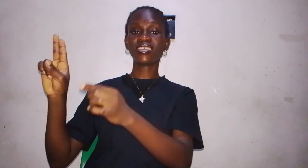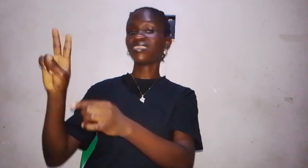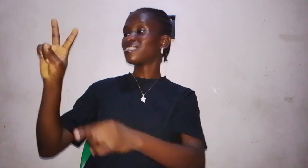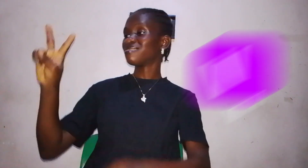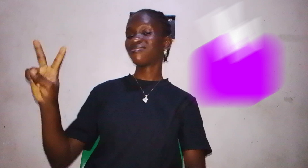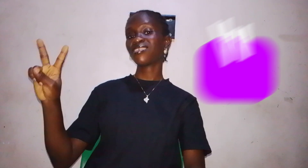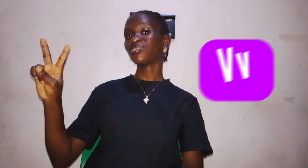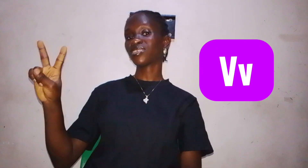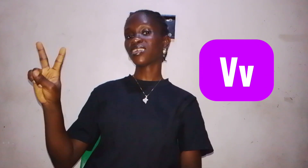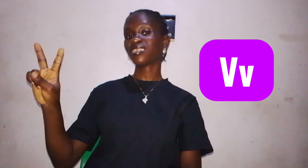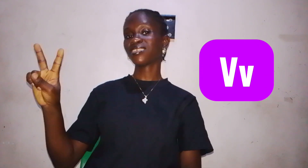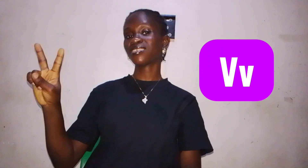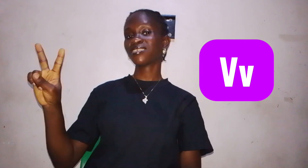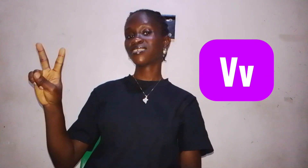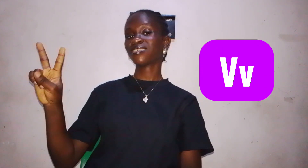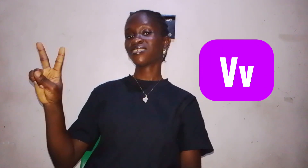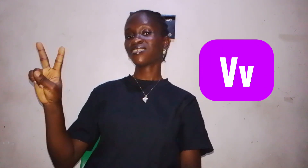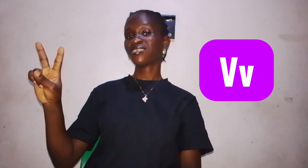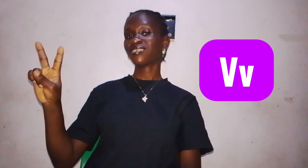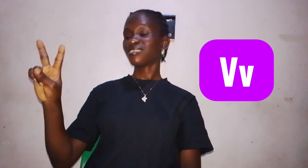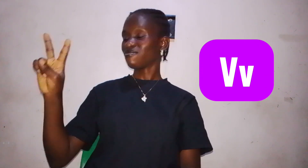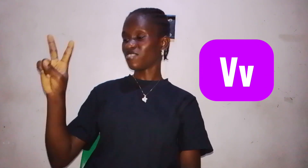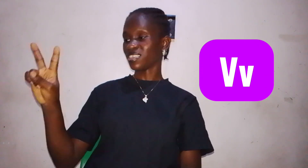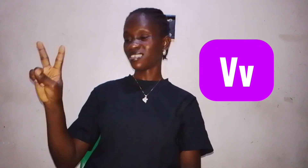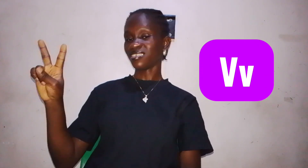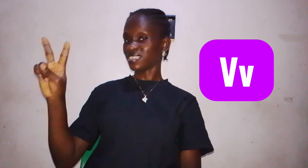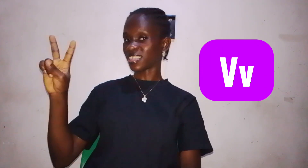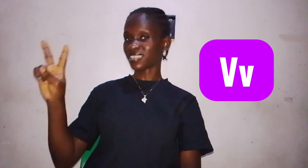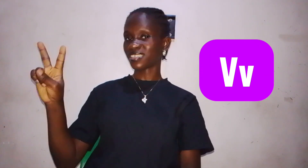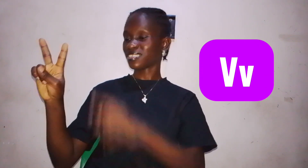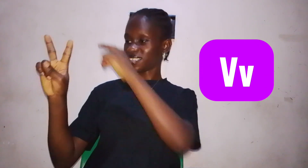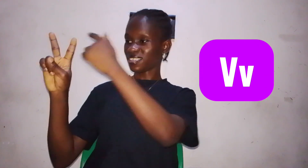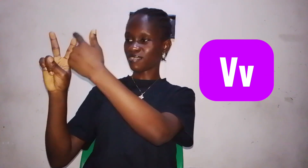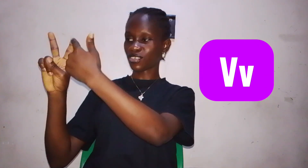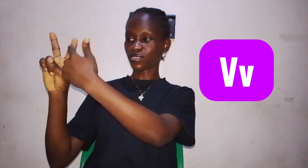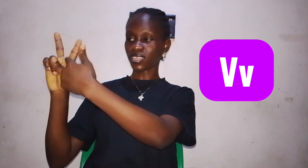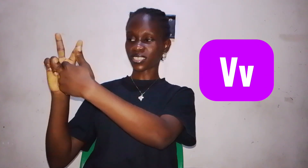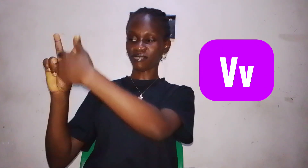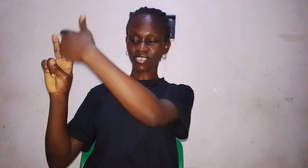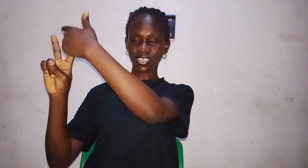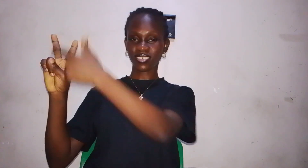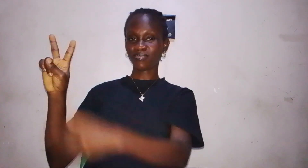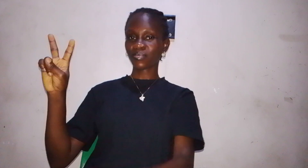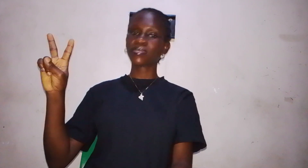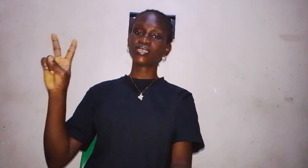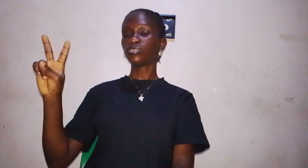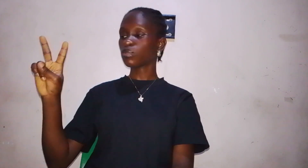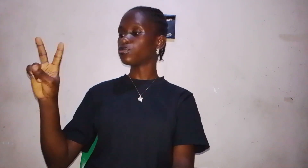V is just like this. V is like this, giving you the letter V.